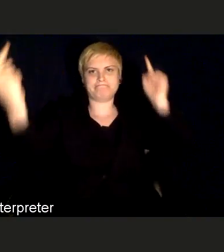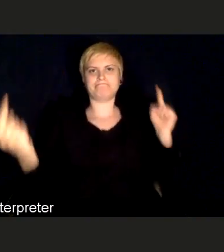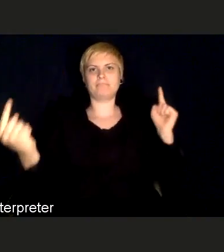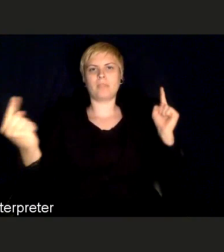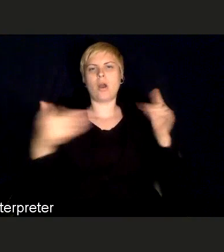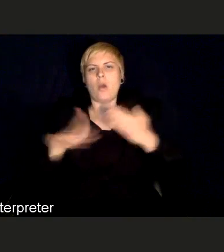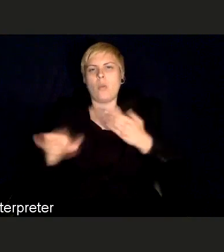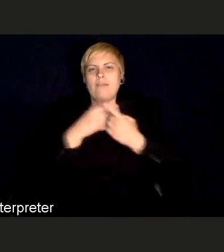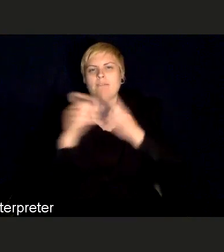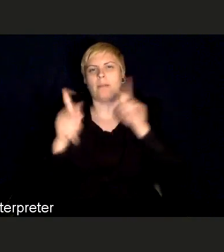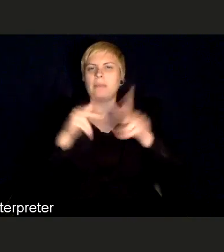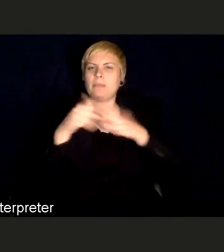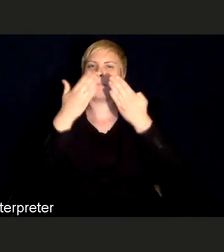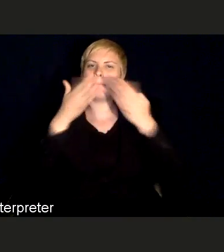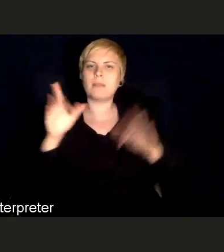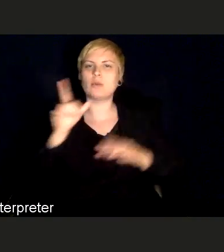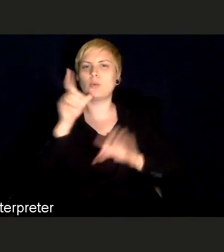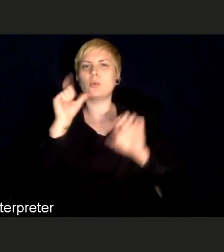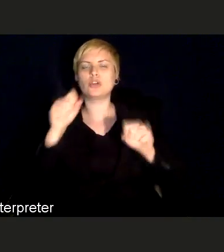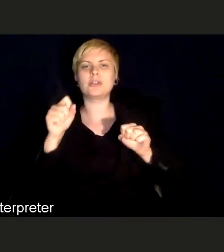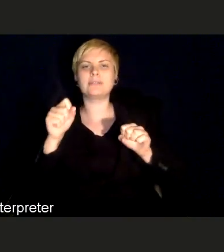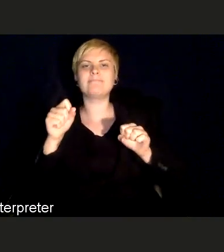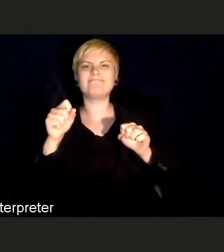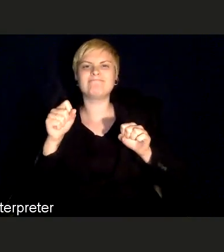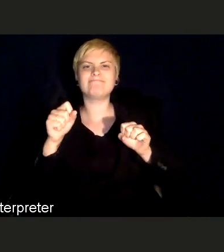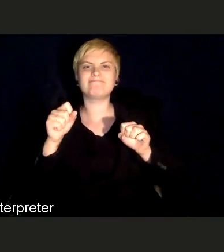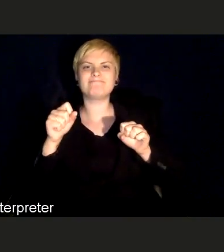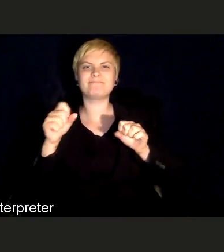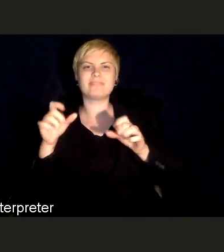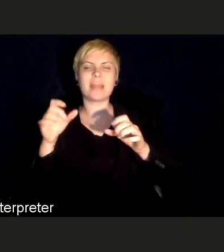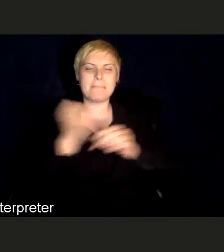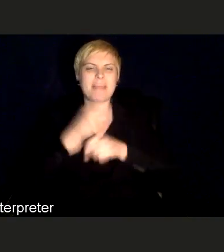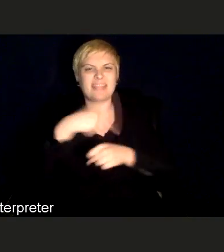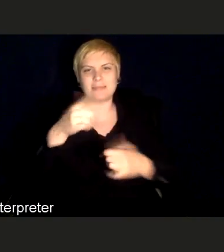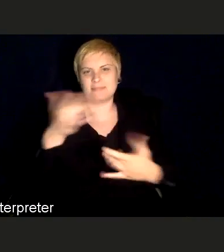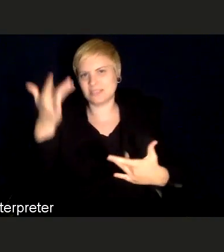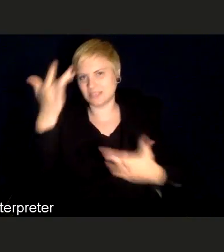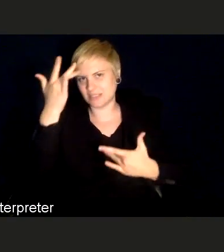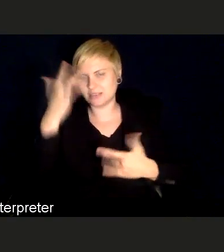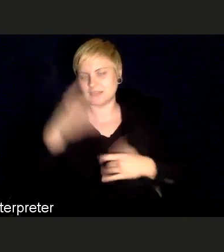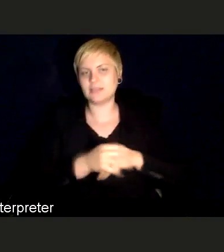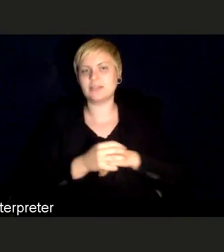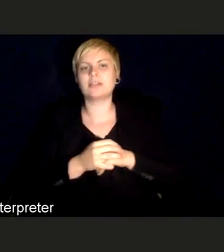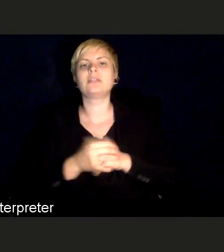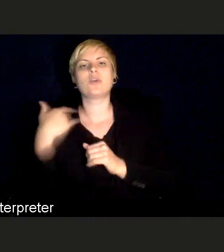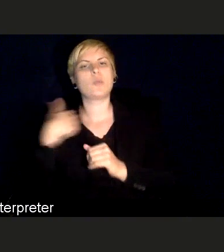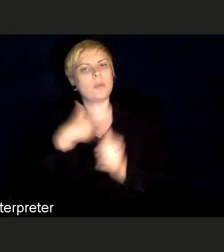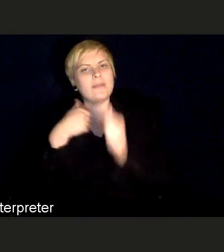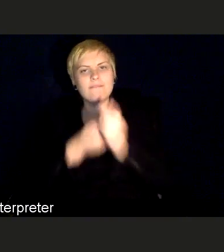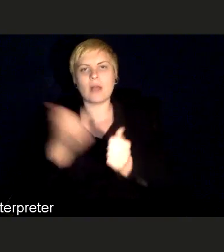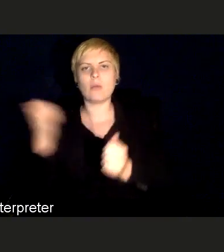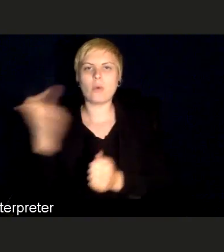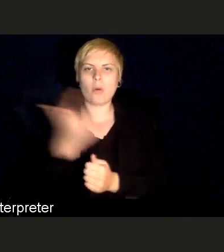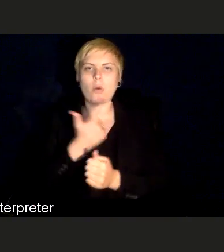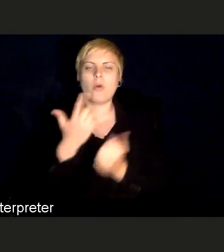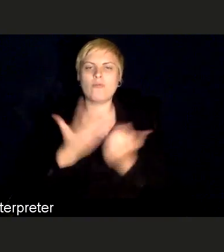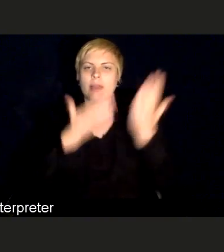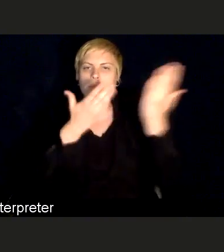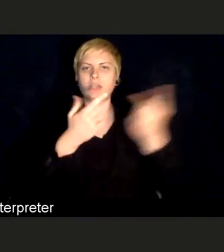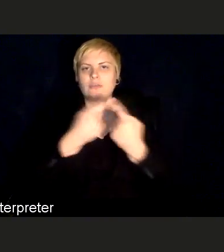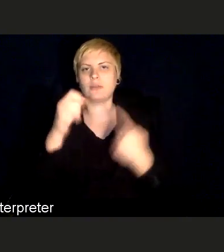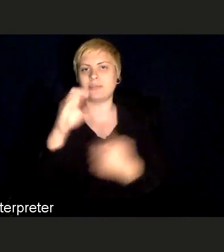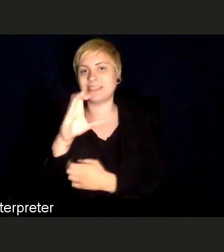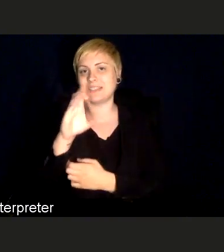them the COVID infection. And then again, we follow all the recommendations from the CDC and the American College